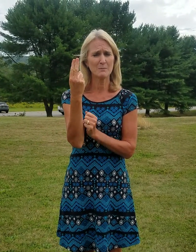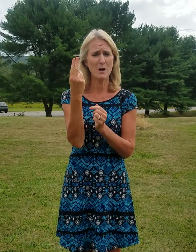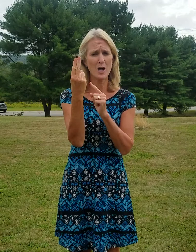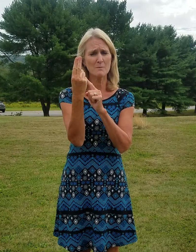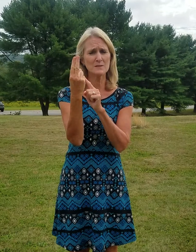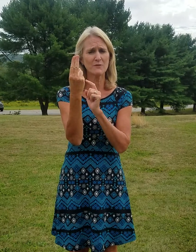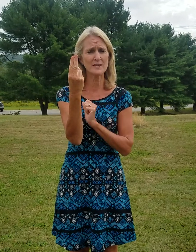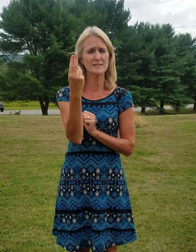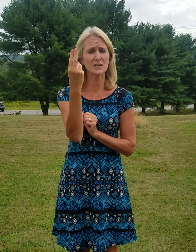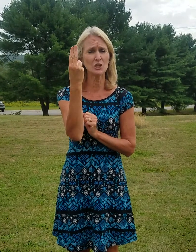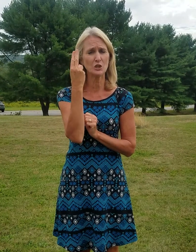Palms facing you.